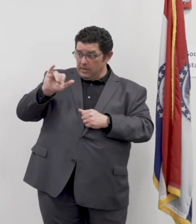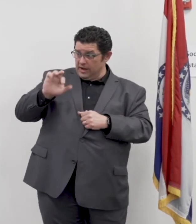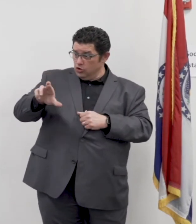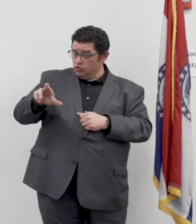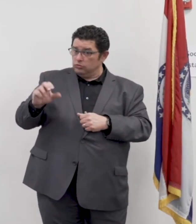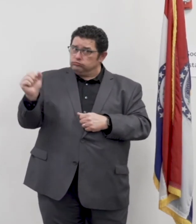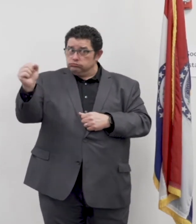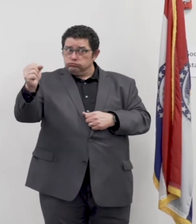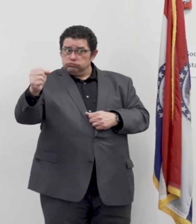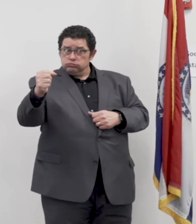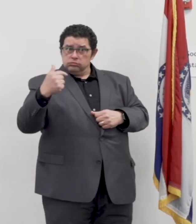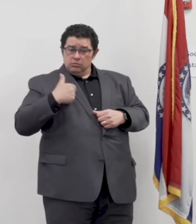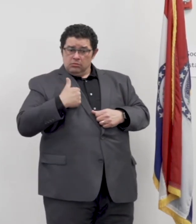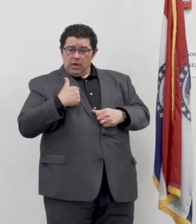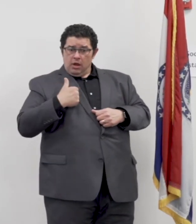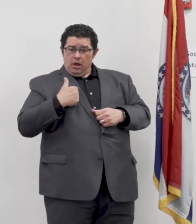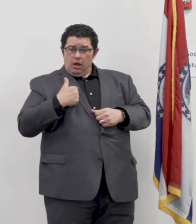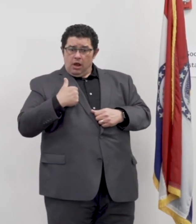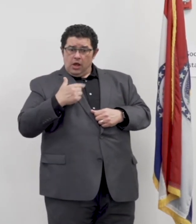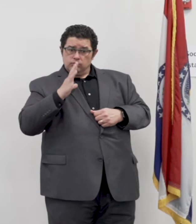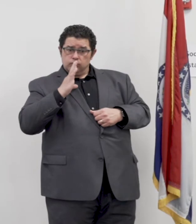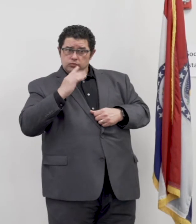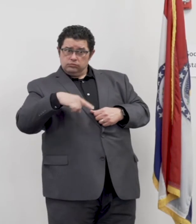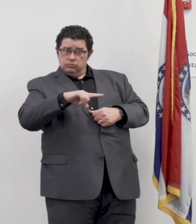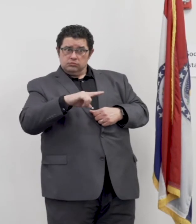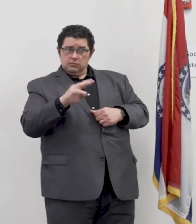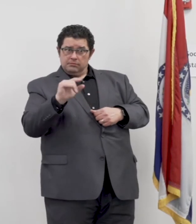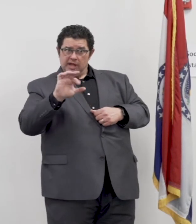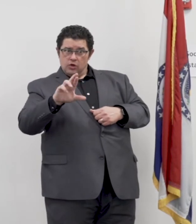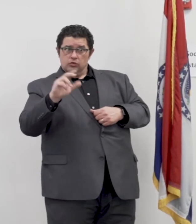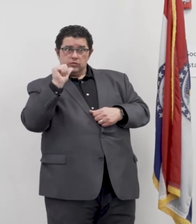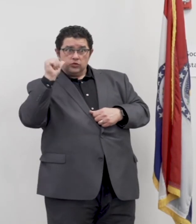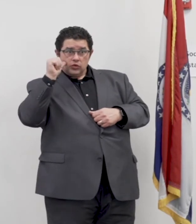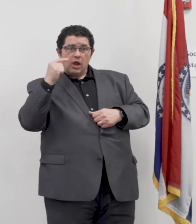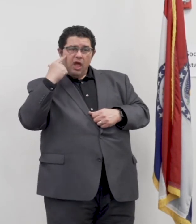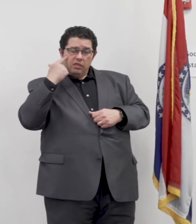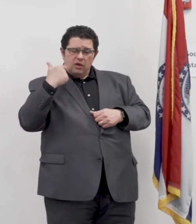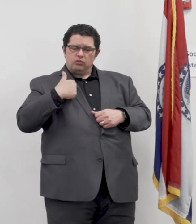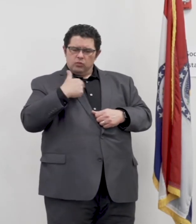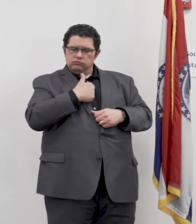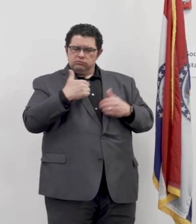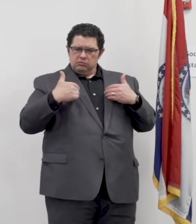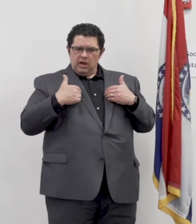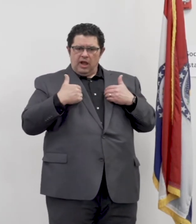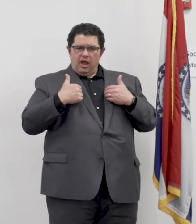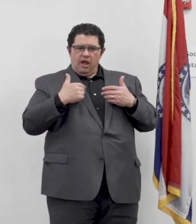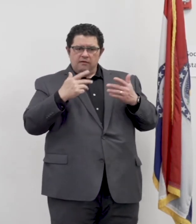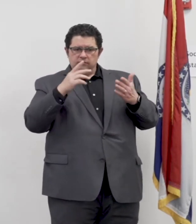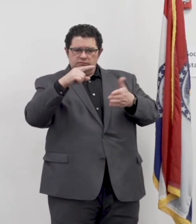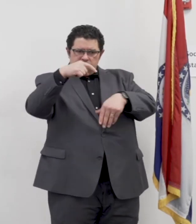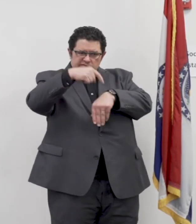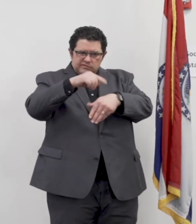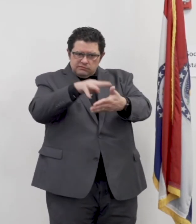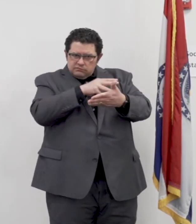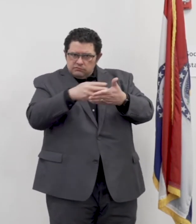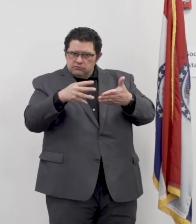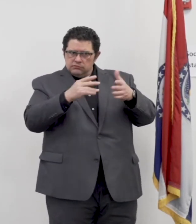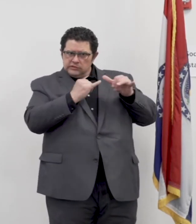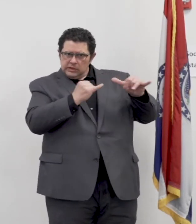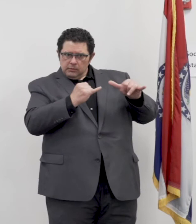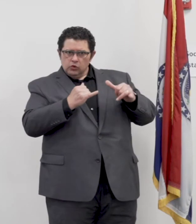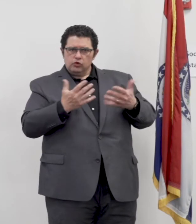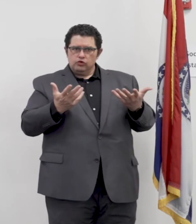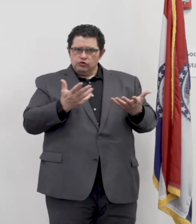mayor yesterday. We believe that we will have reopening plans that are very similar. We believe we'll have timelines that are very similar. We're going to be